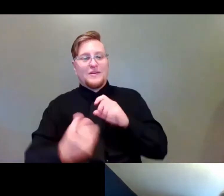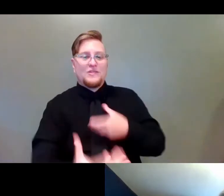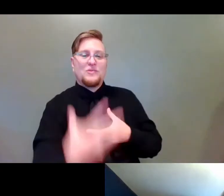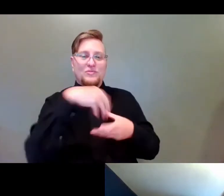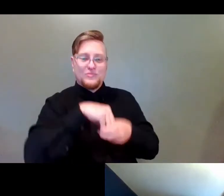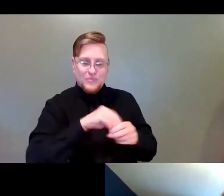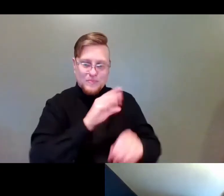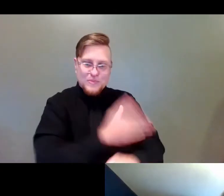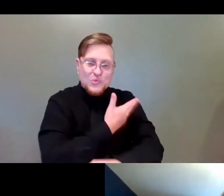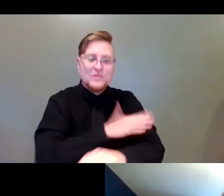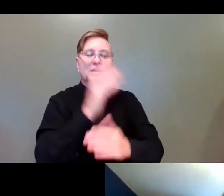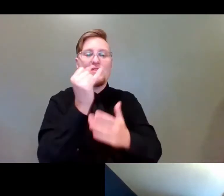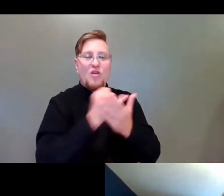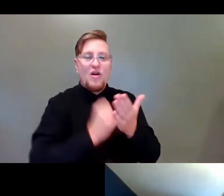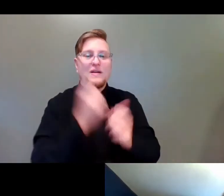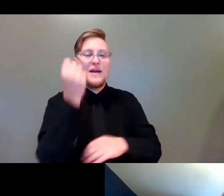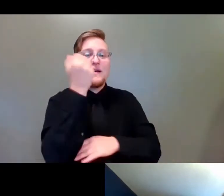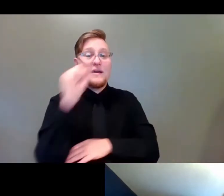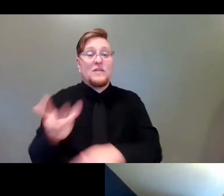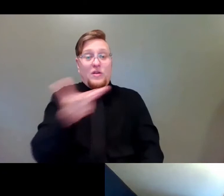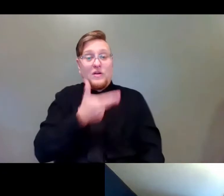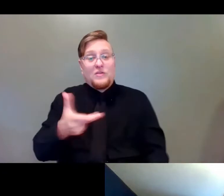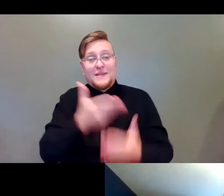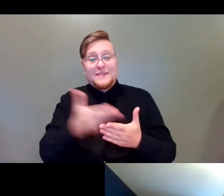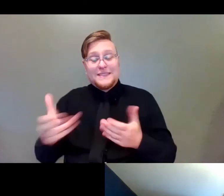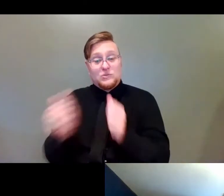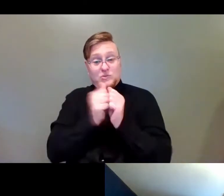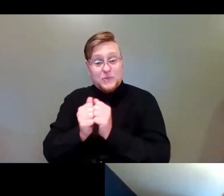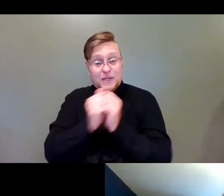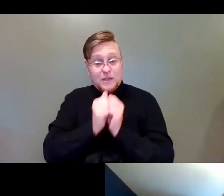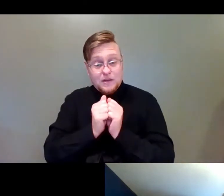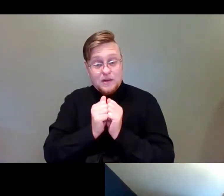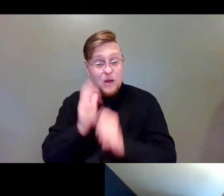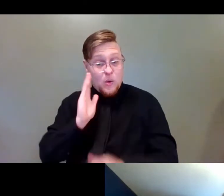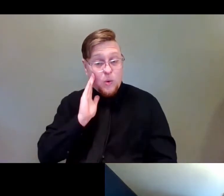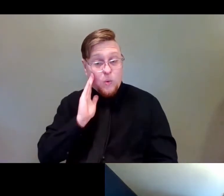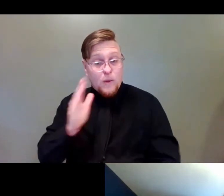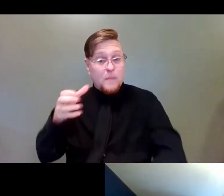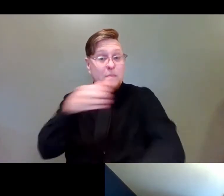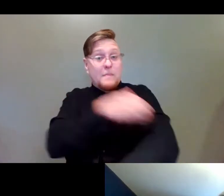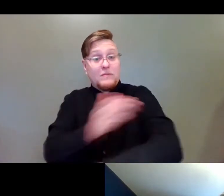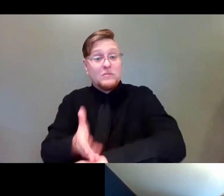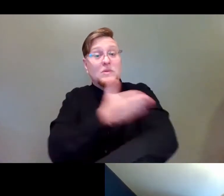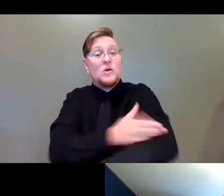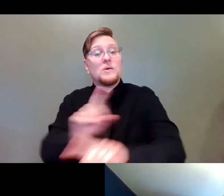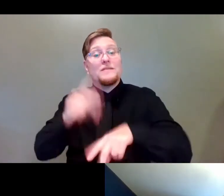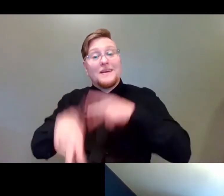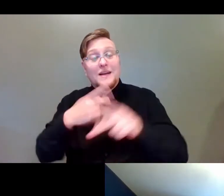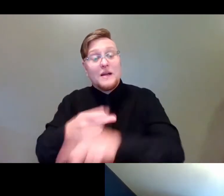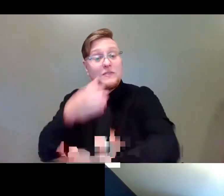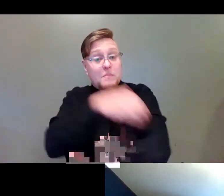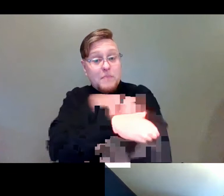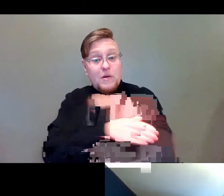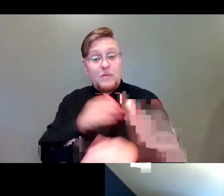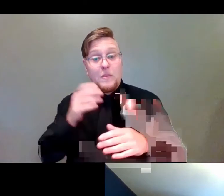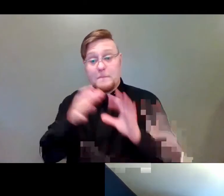those 3 things and you put them all together? Will it be a more powerful or a different kind of powerful way to make